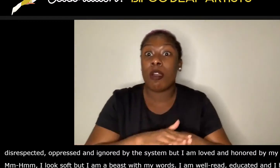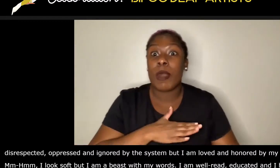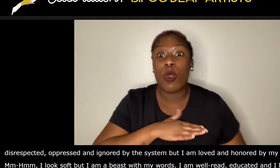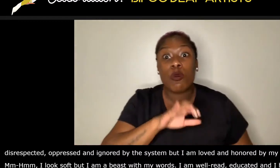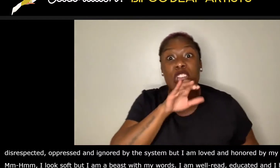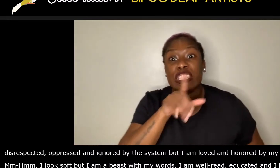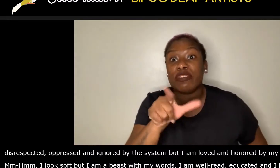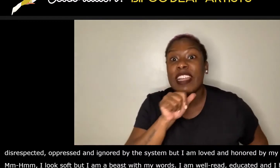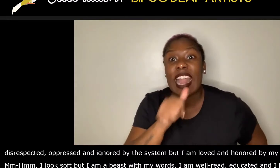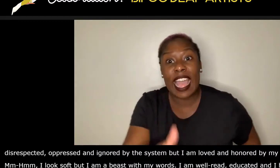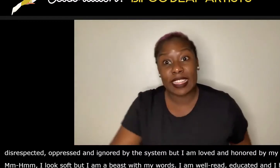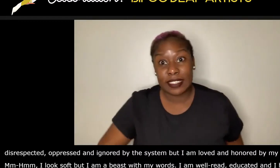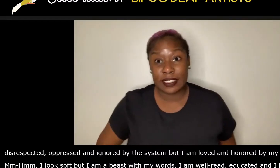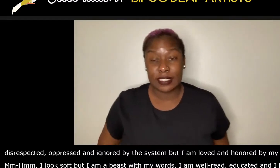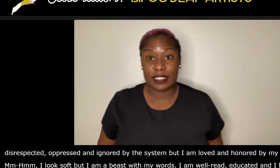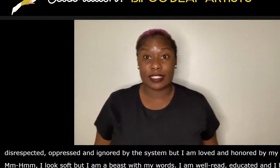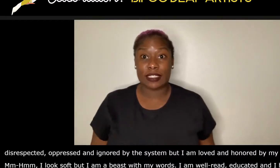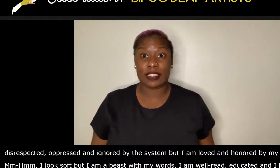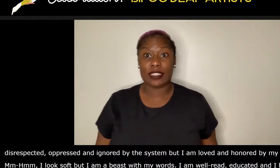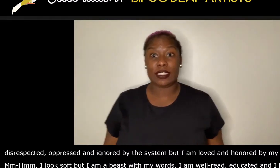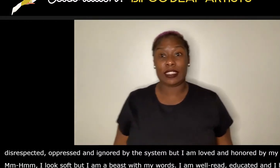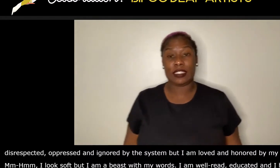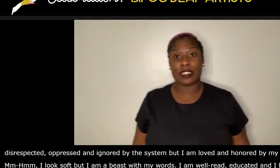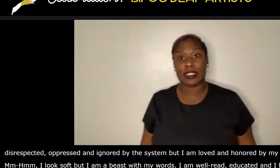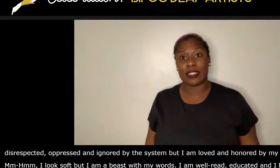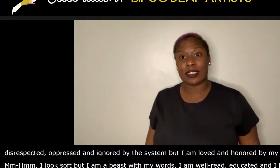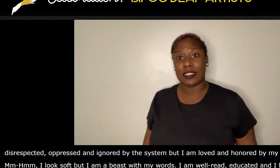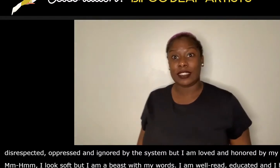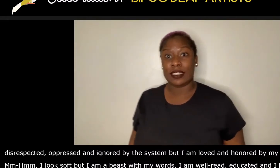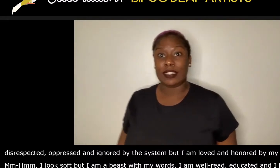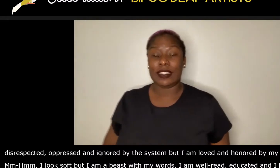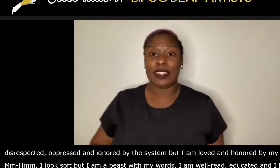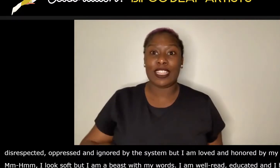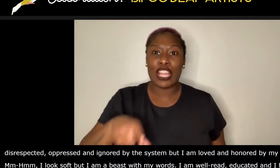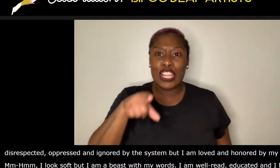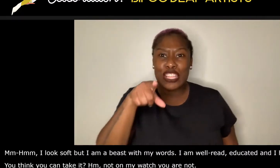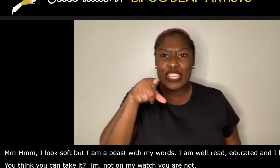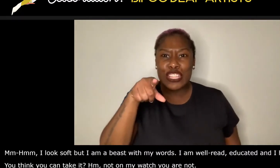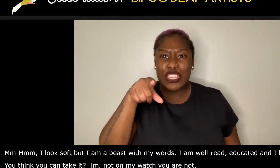it? Not on my watch, you not.